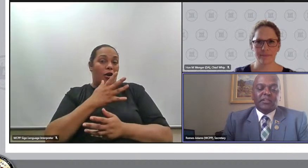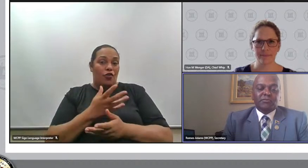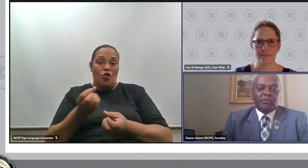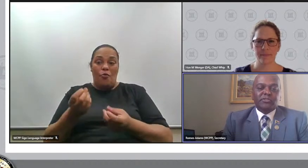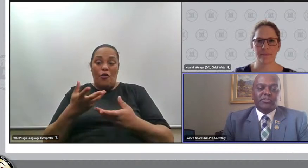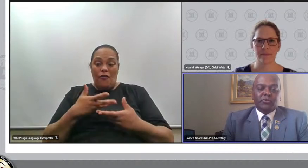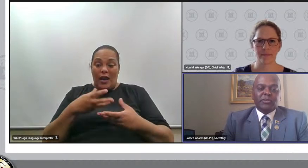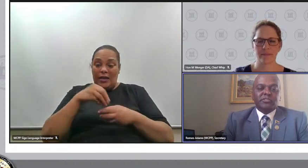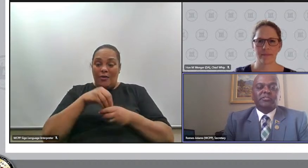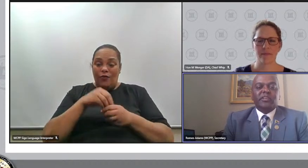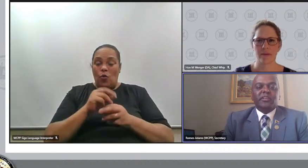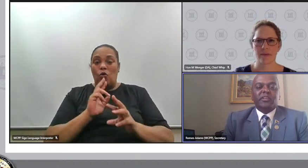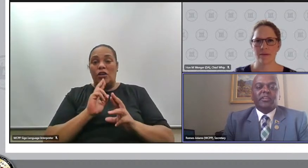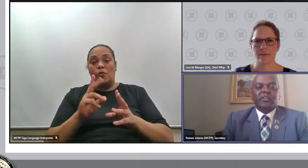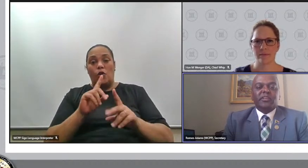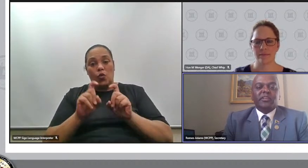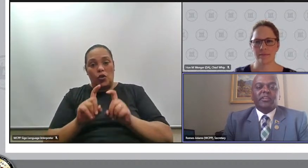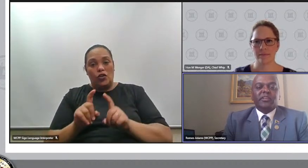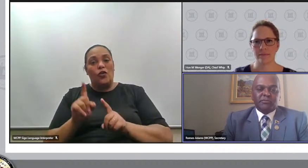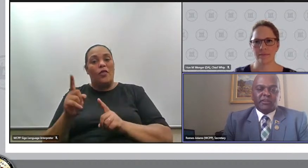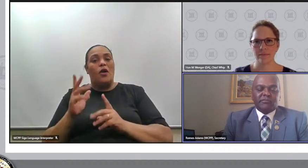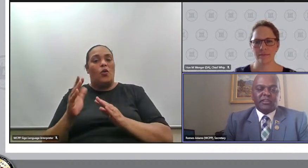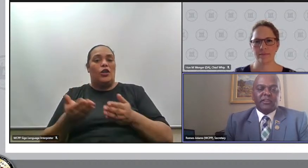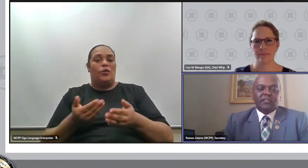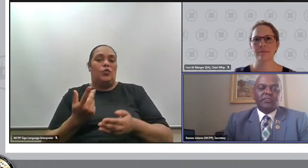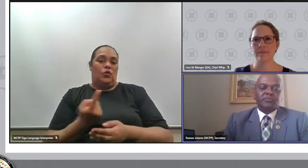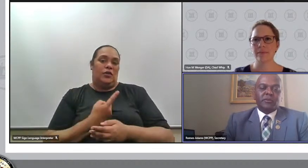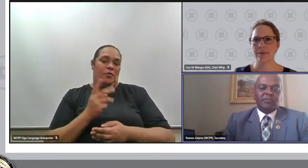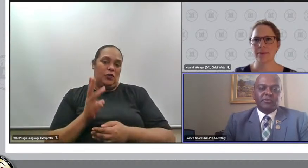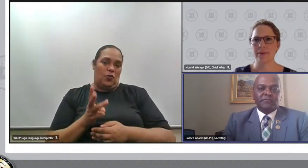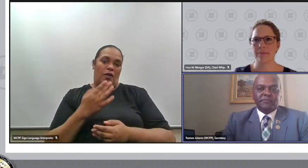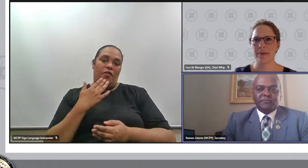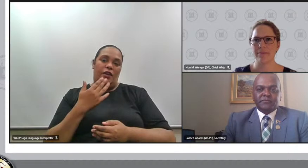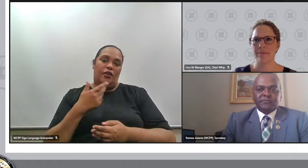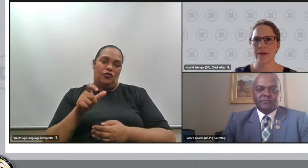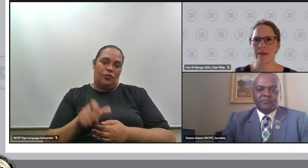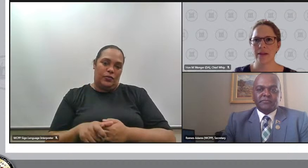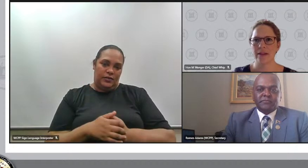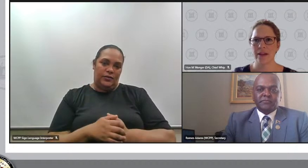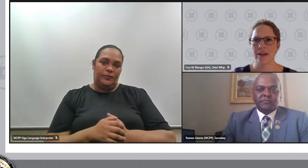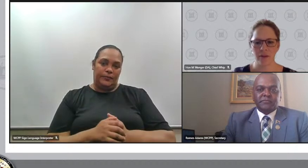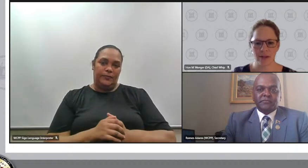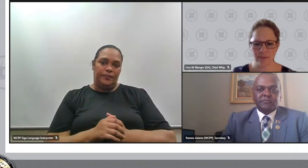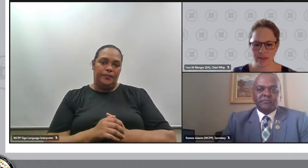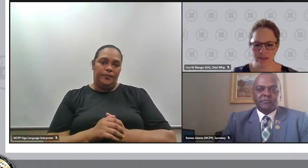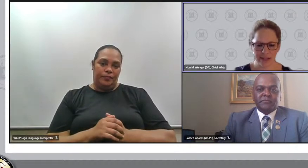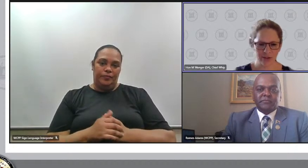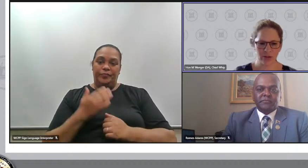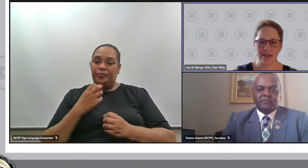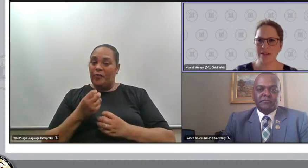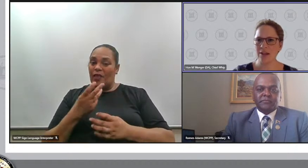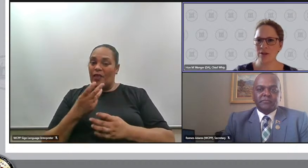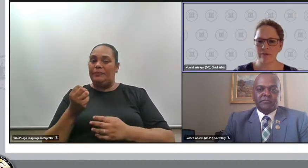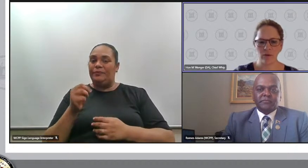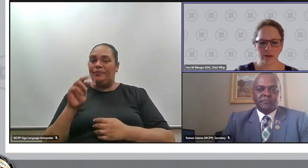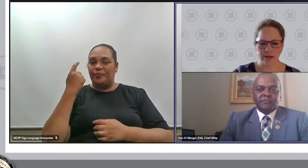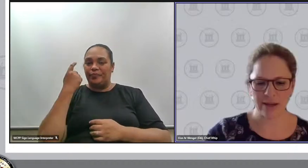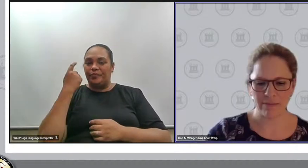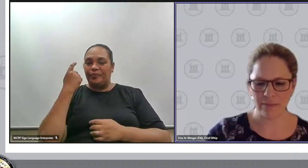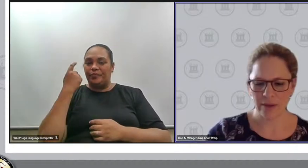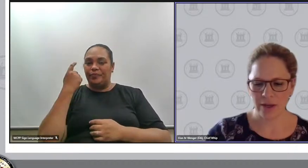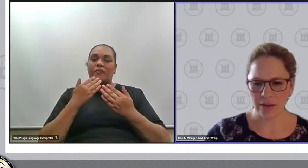input and responses to questions, they will then introduce themselves. Thank you, Chairperson. Thank you very much, Mr. Secretary, and thank you